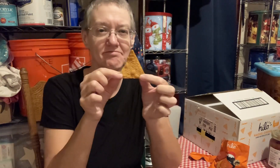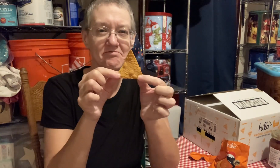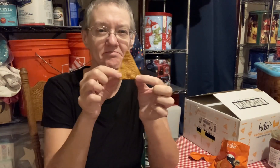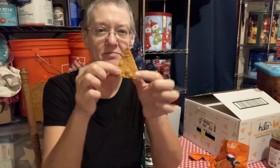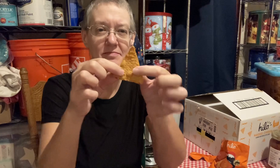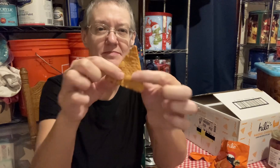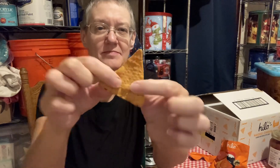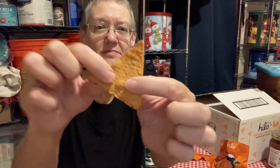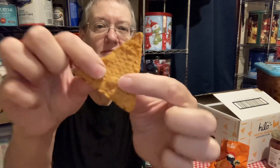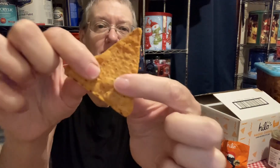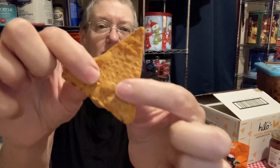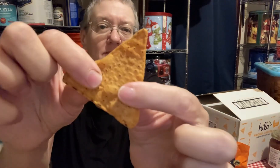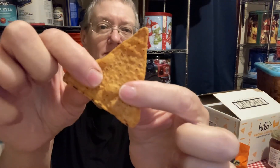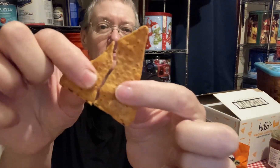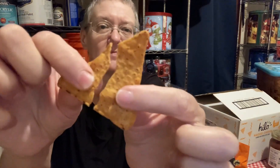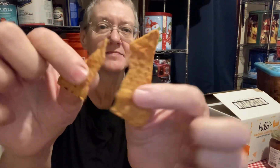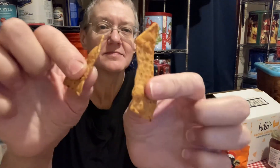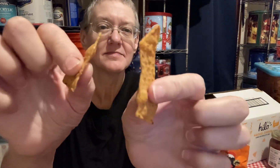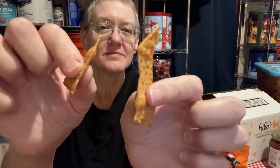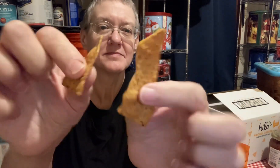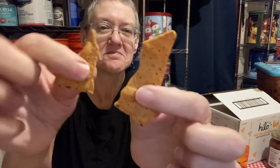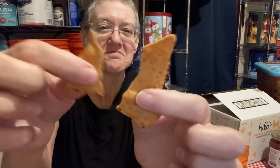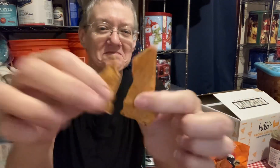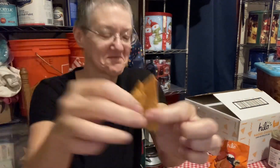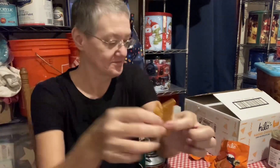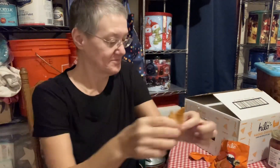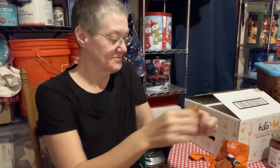They're absolutely delicious.